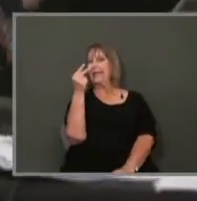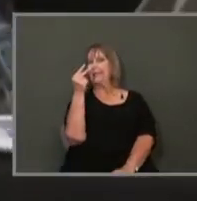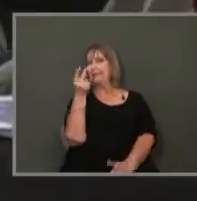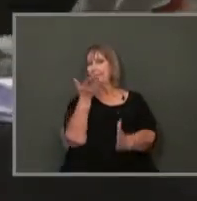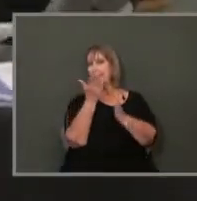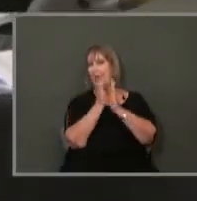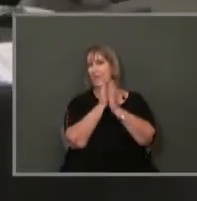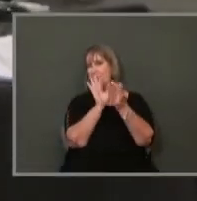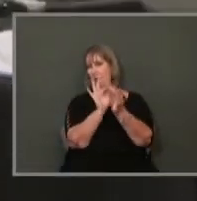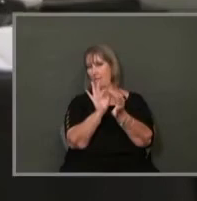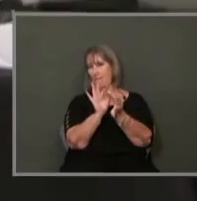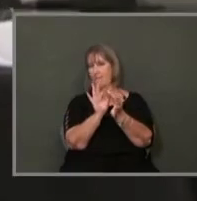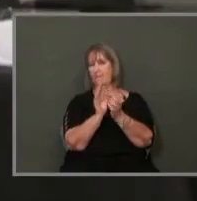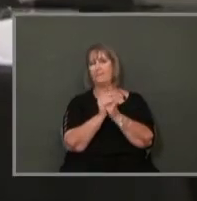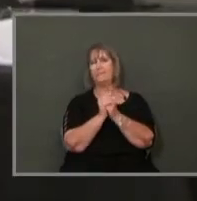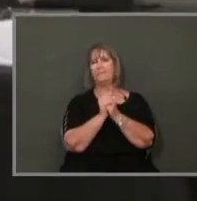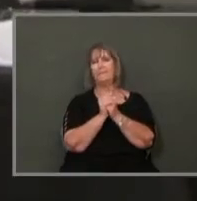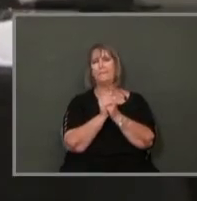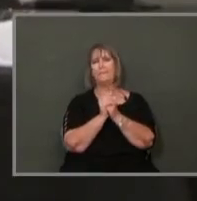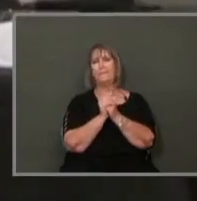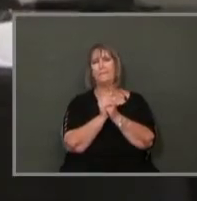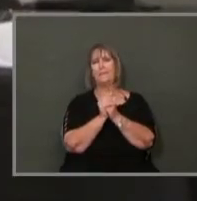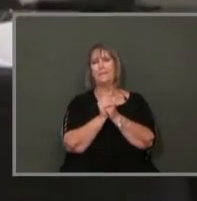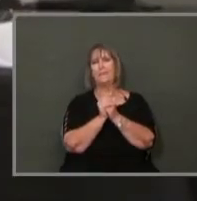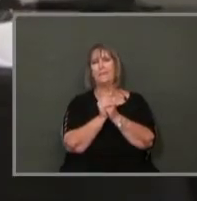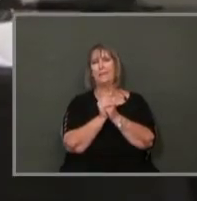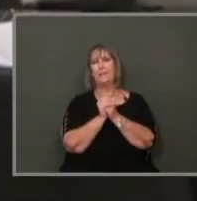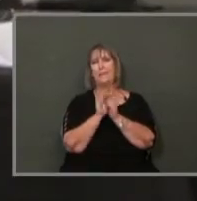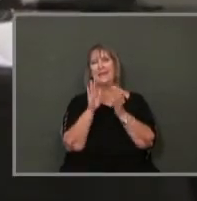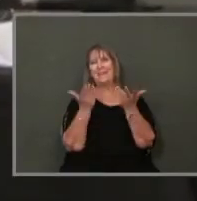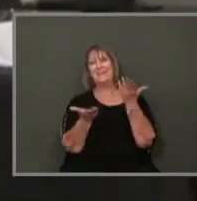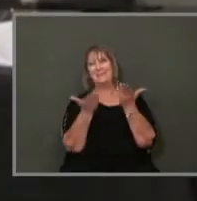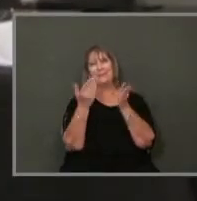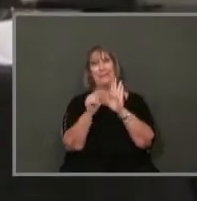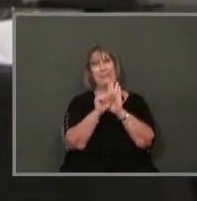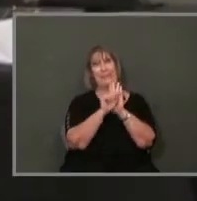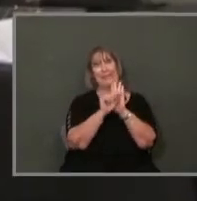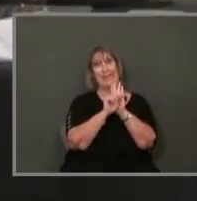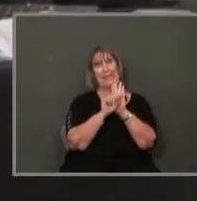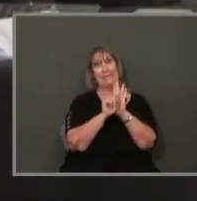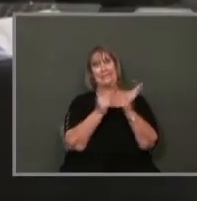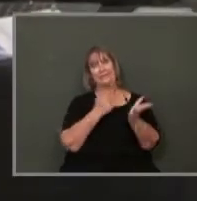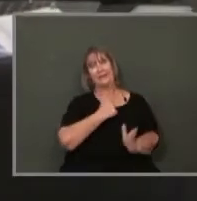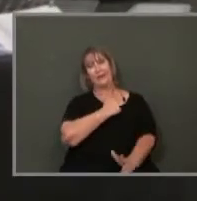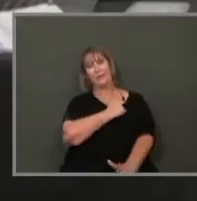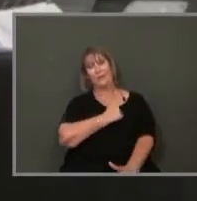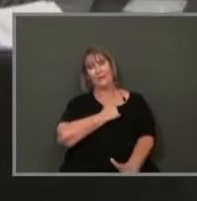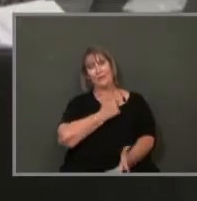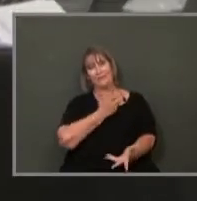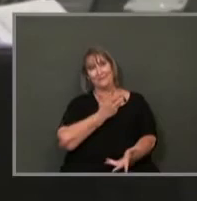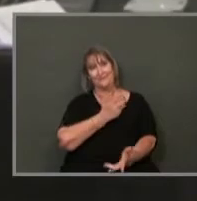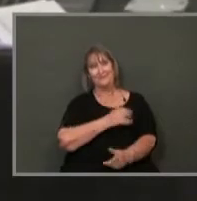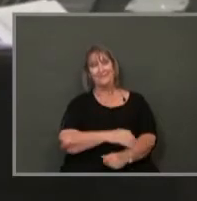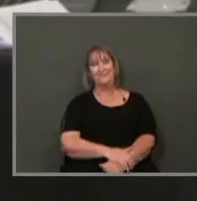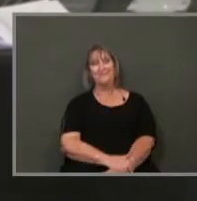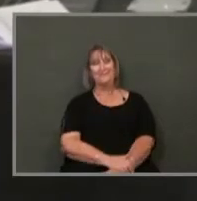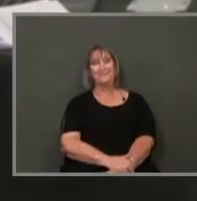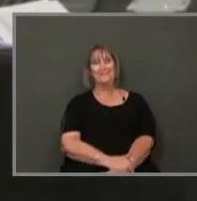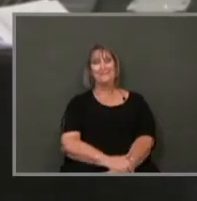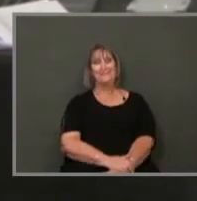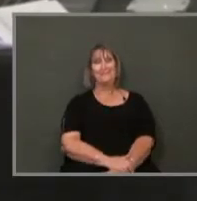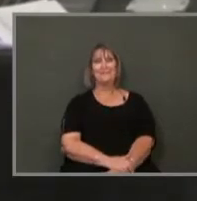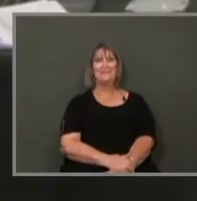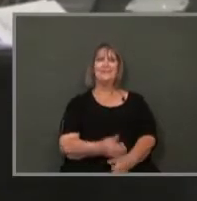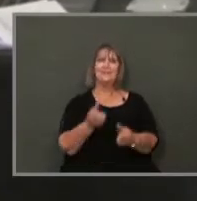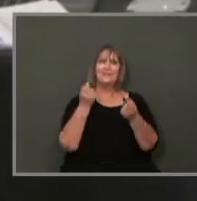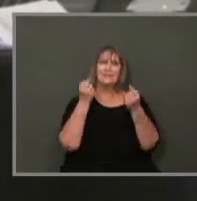about this is going to be kind of a negative thing here, and I apologize ahead of time for that. But there's a lot